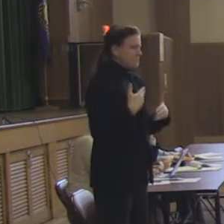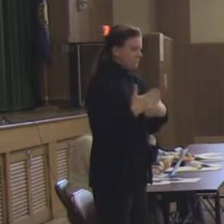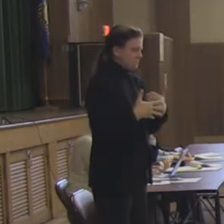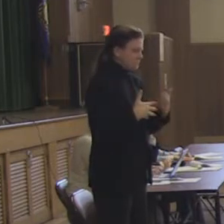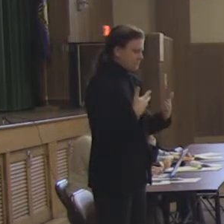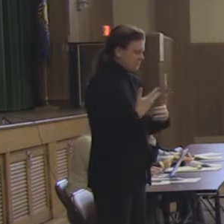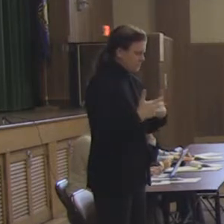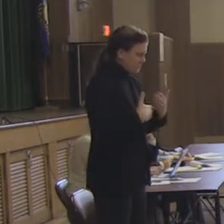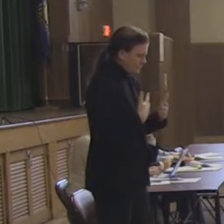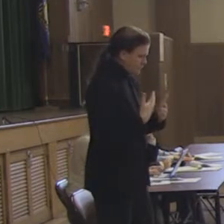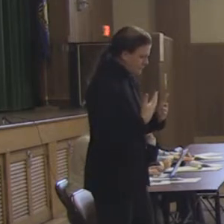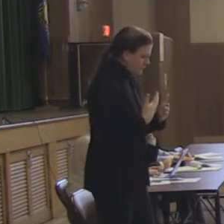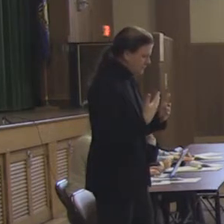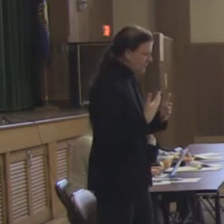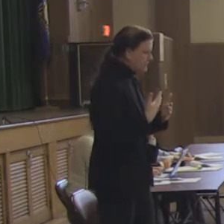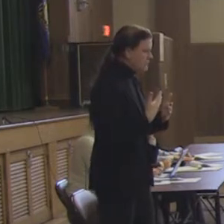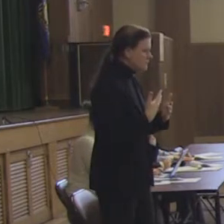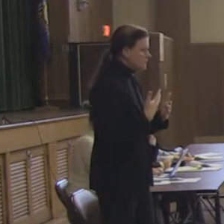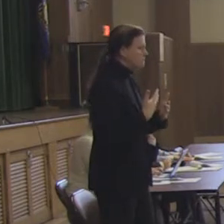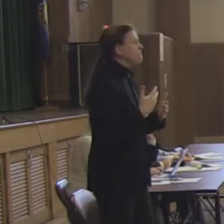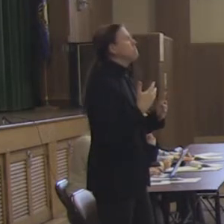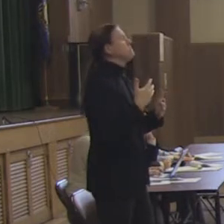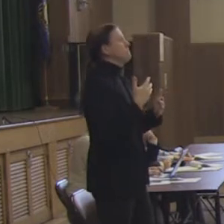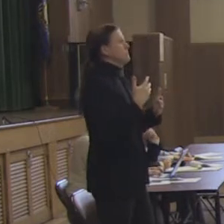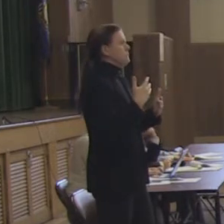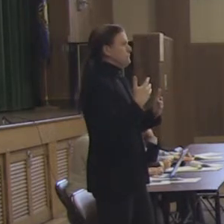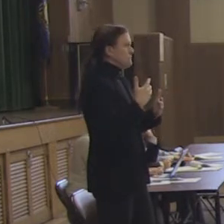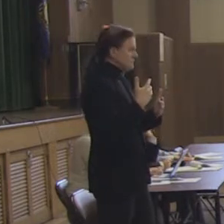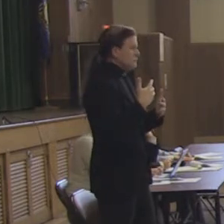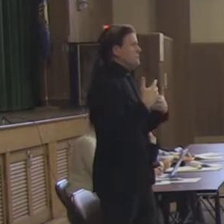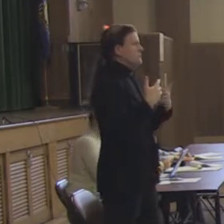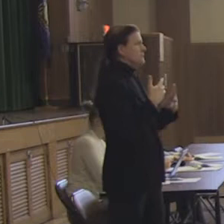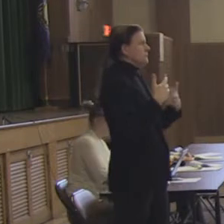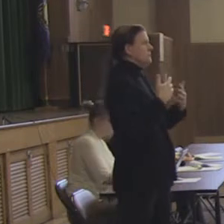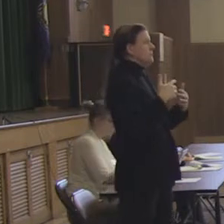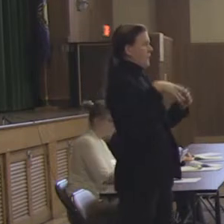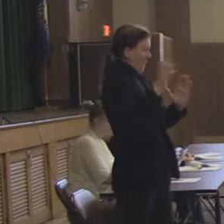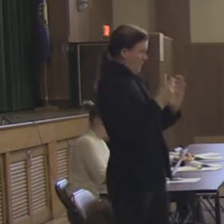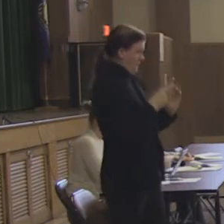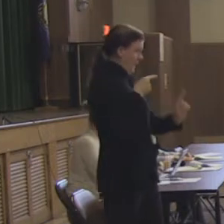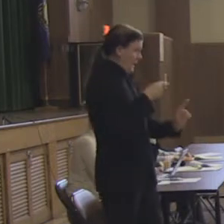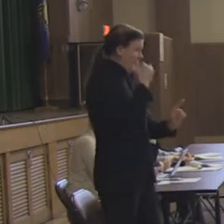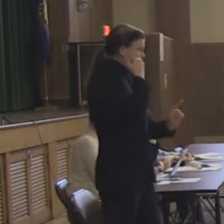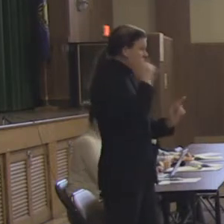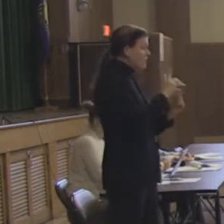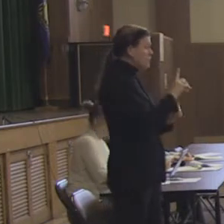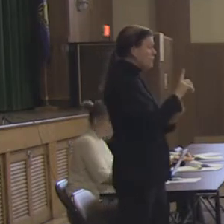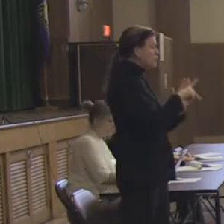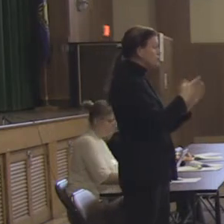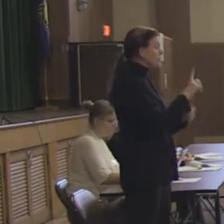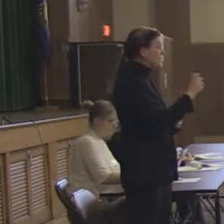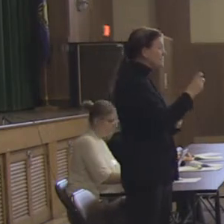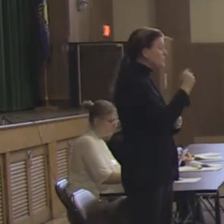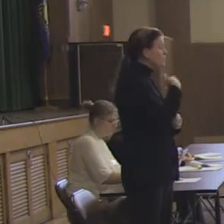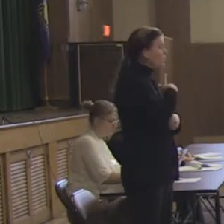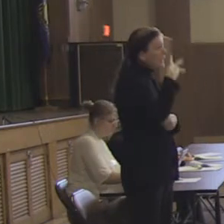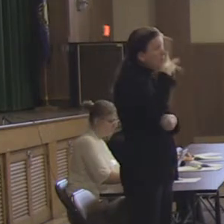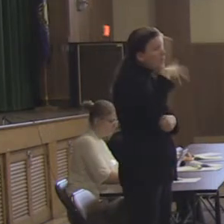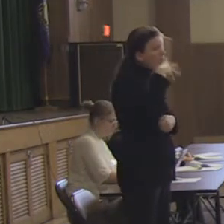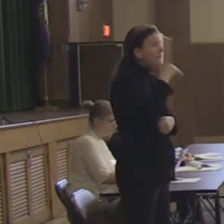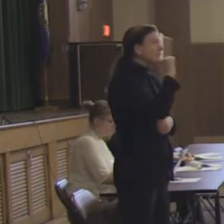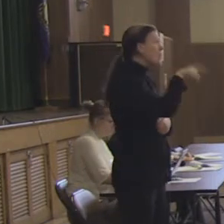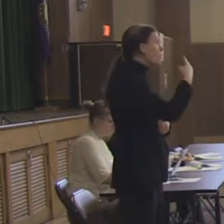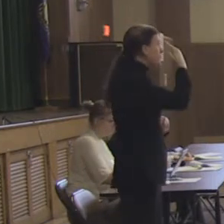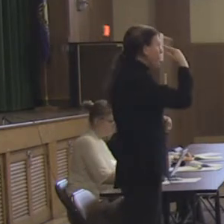basically coming back to, if we're not taking care of dual diagnosis and saying it's not just